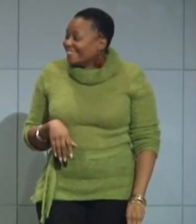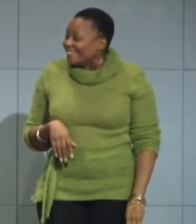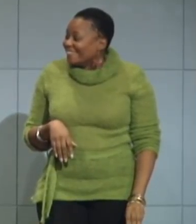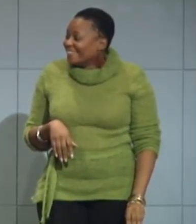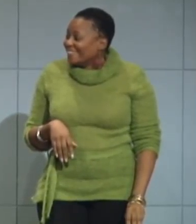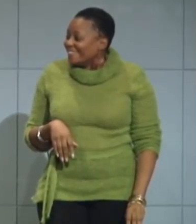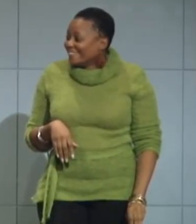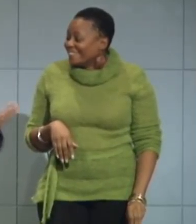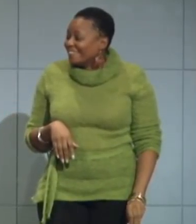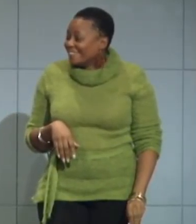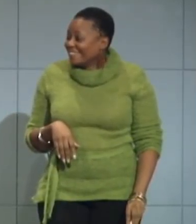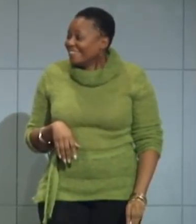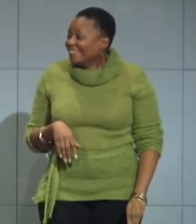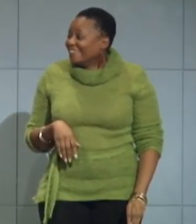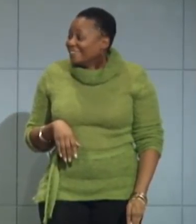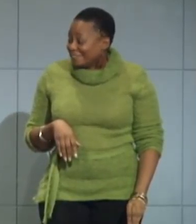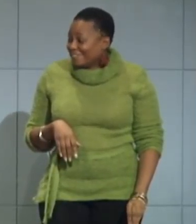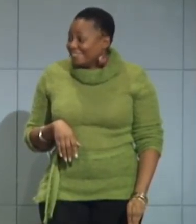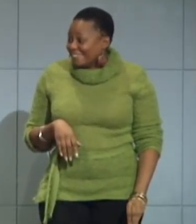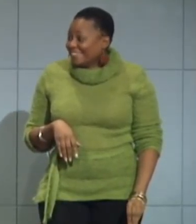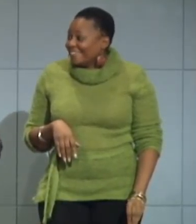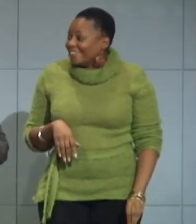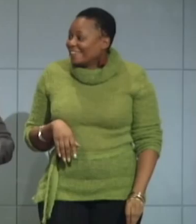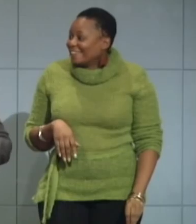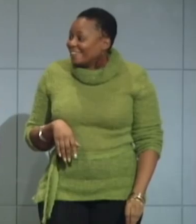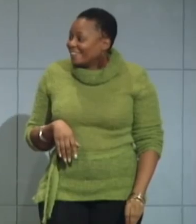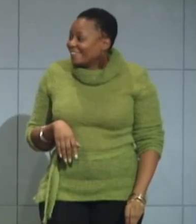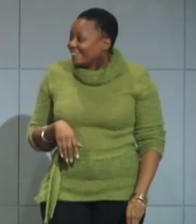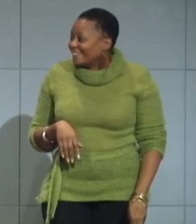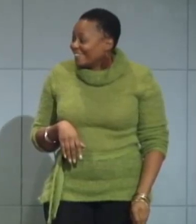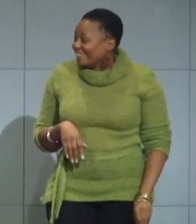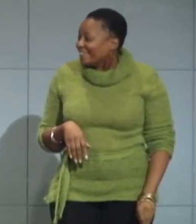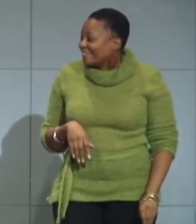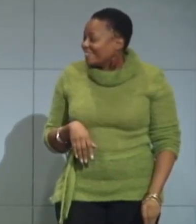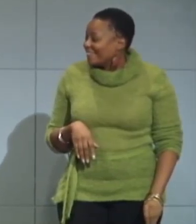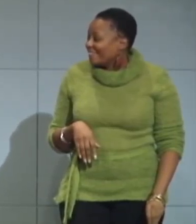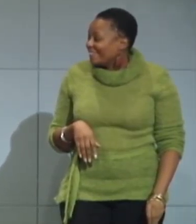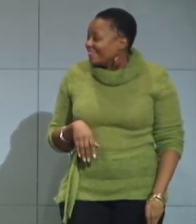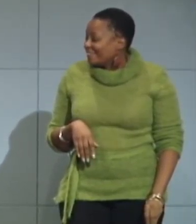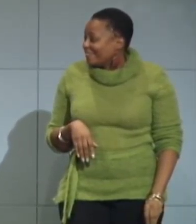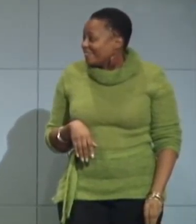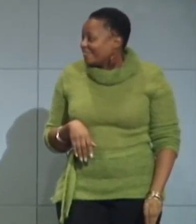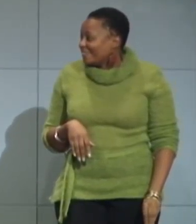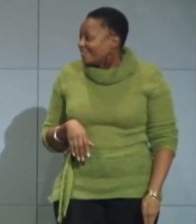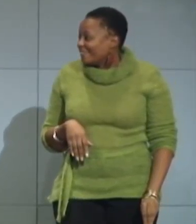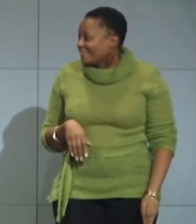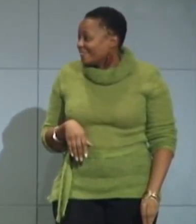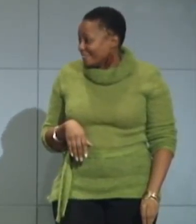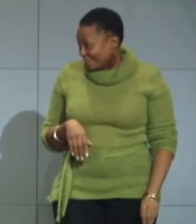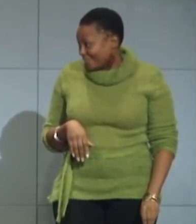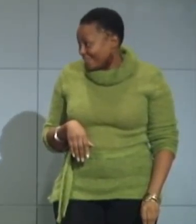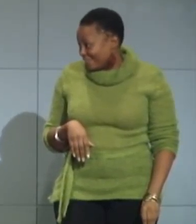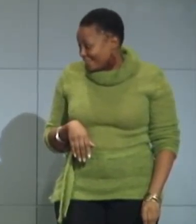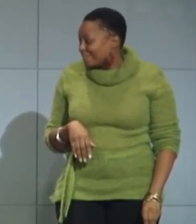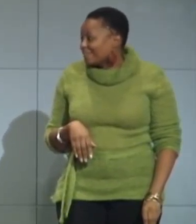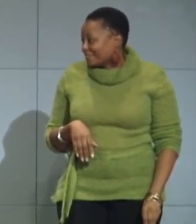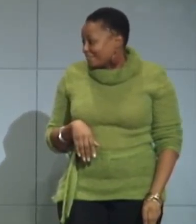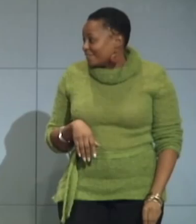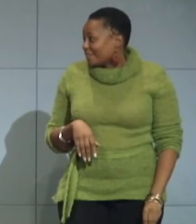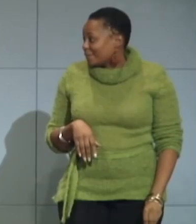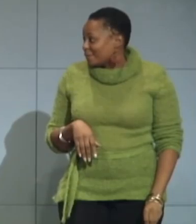We also have a representative from our pre-college program at the Clear Center, and also from